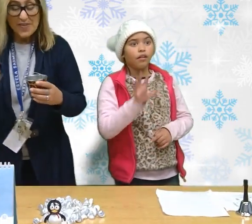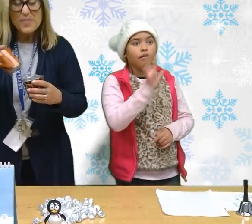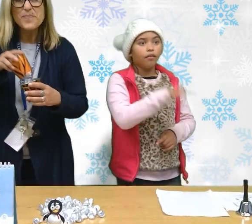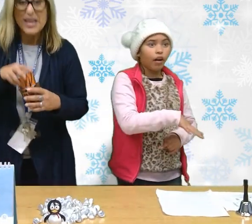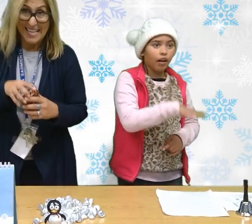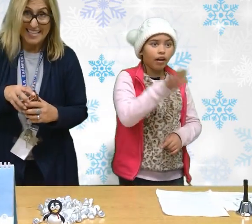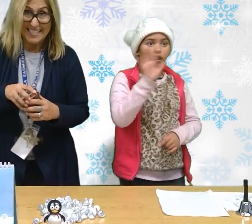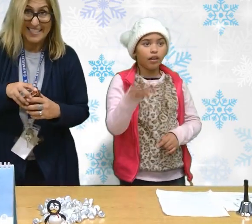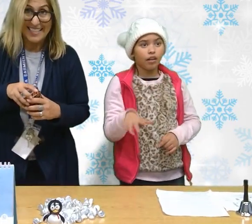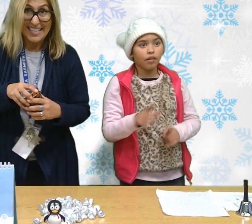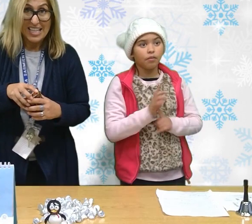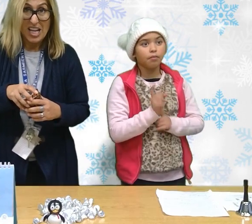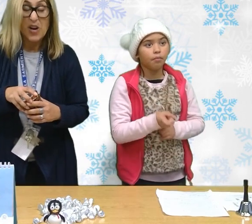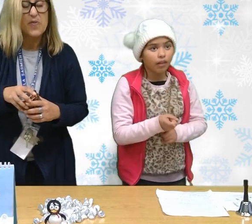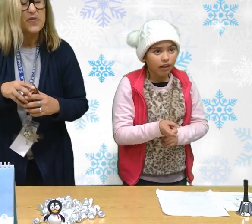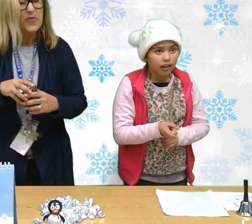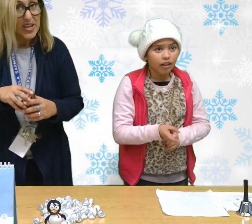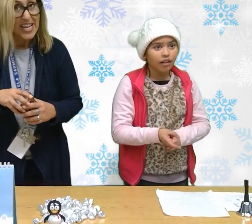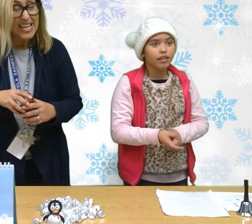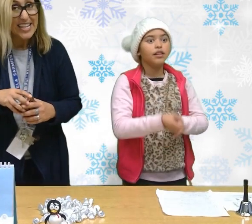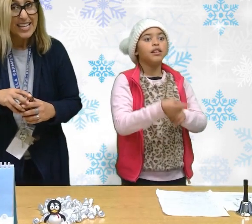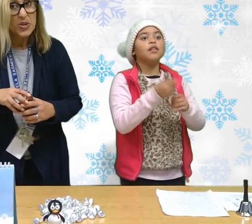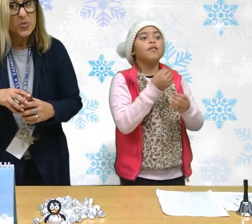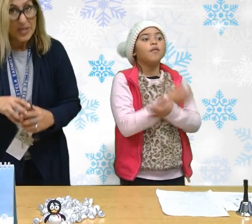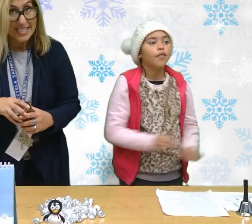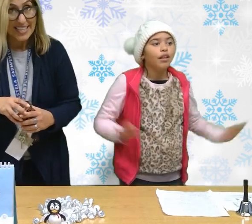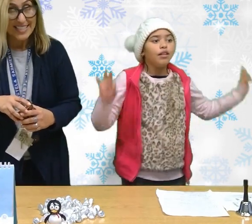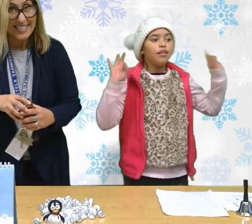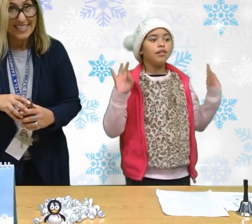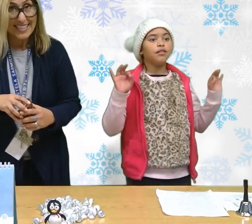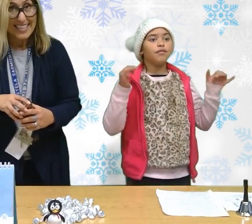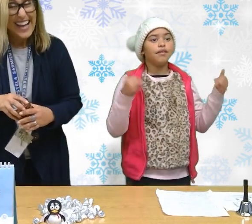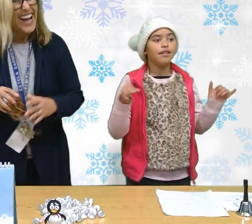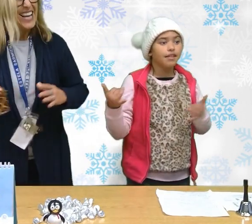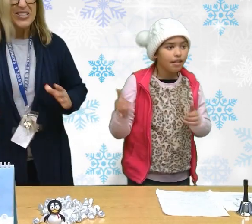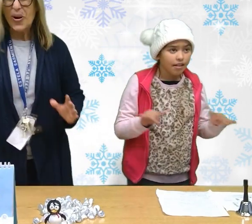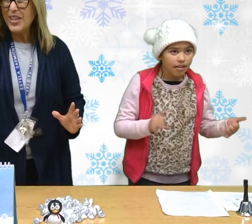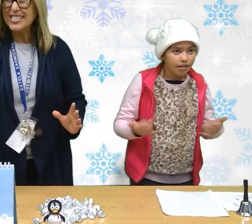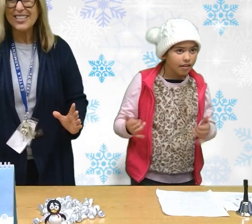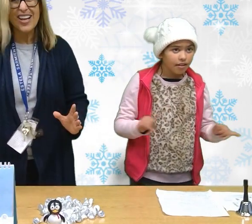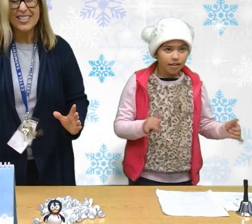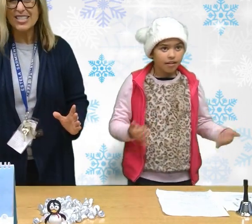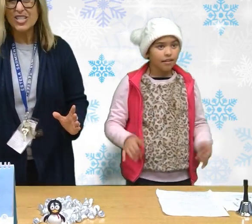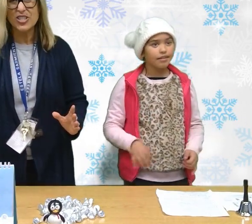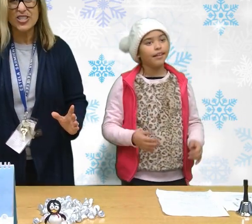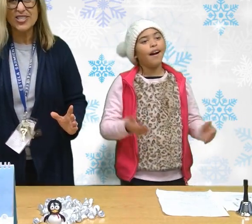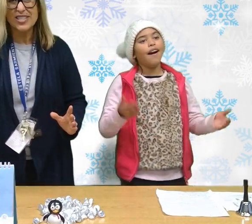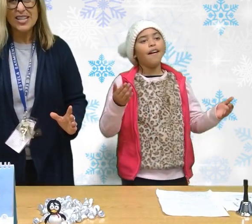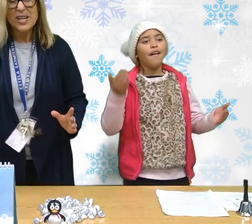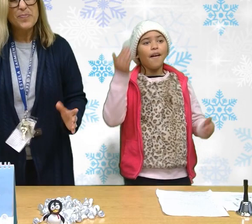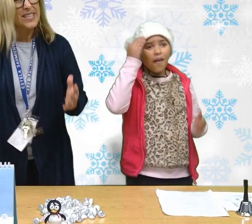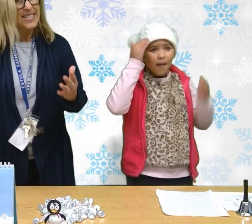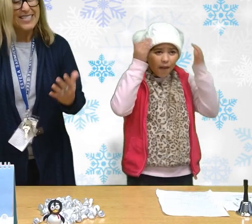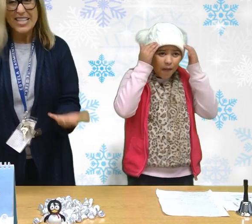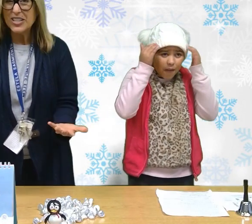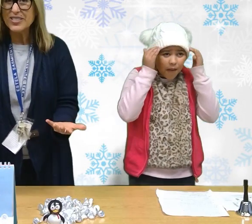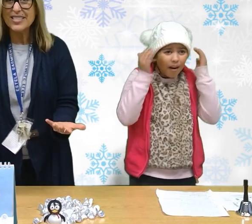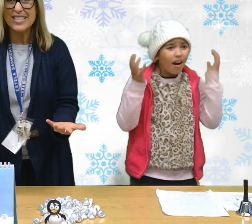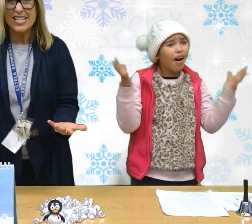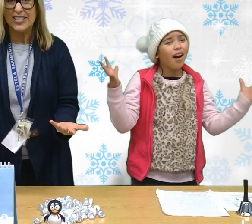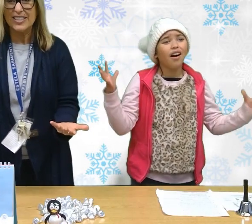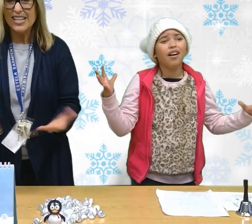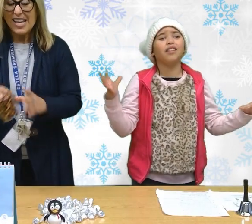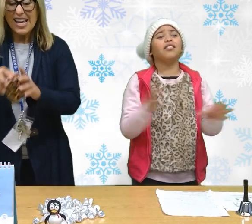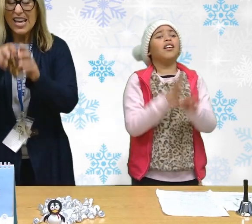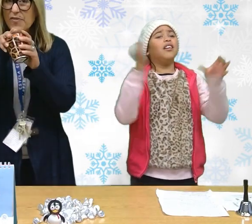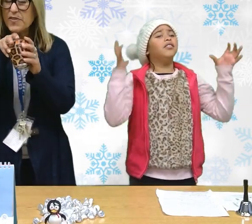55 minutes of free recess. I know that's a lot, teachers, but a deal's a